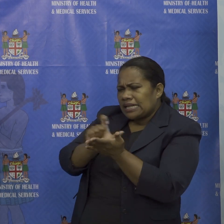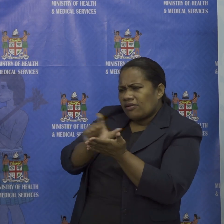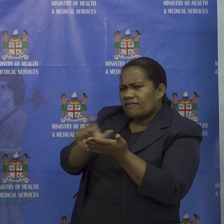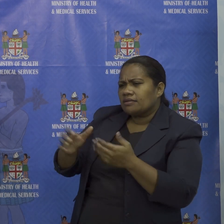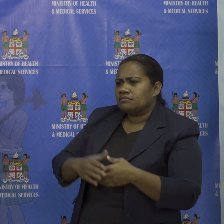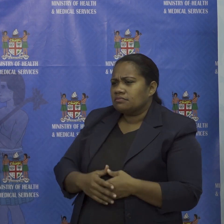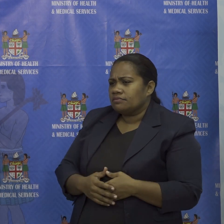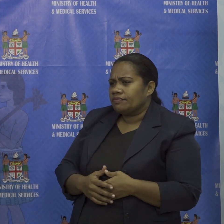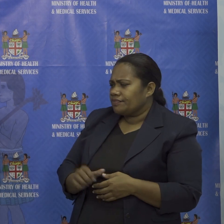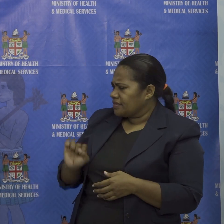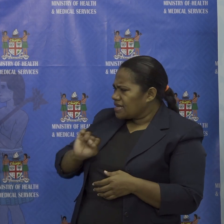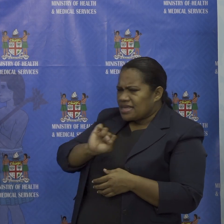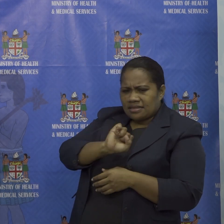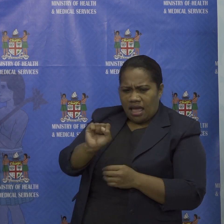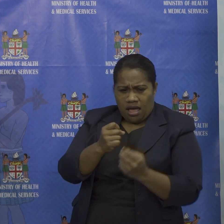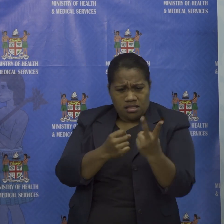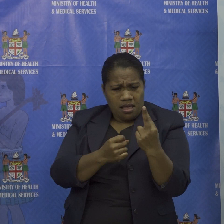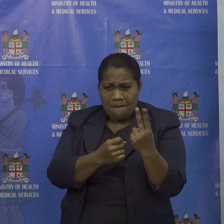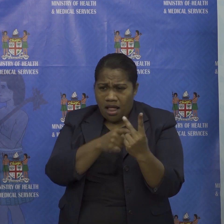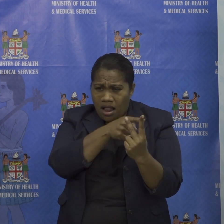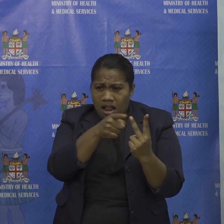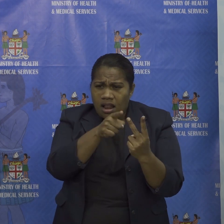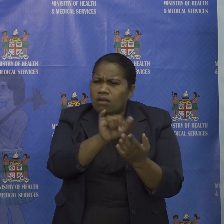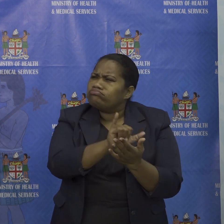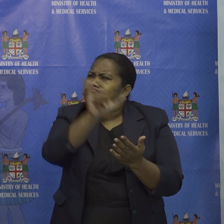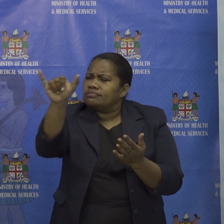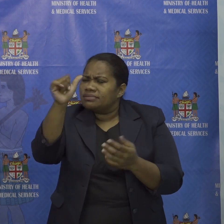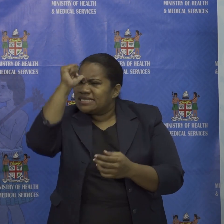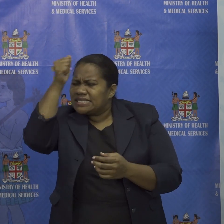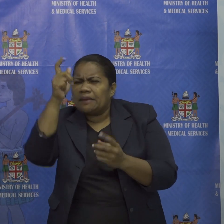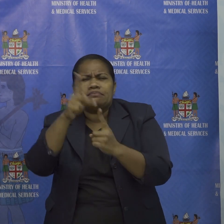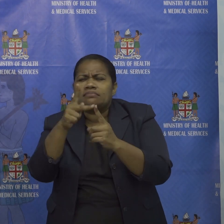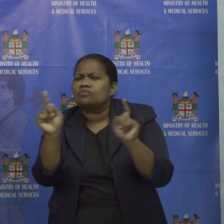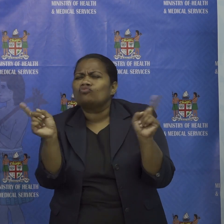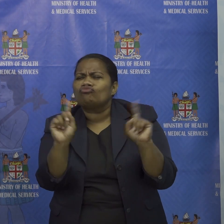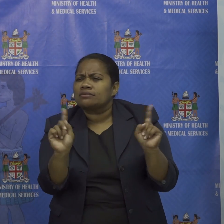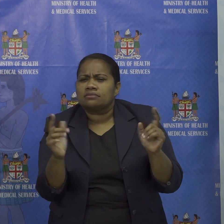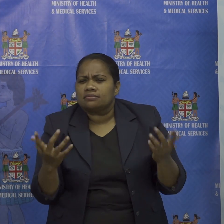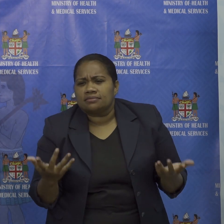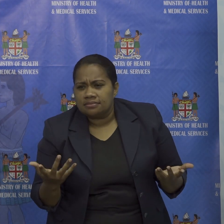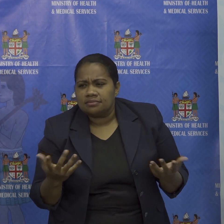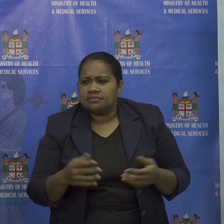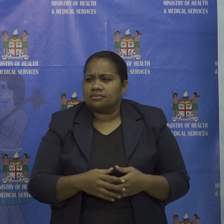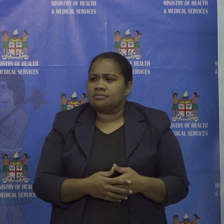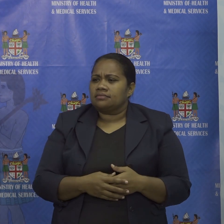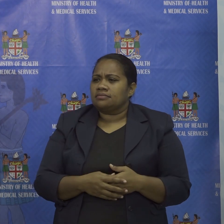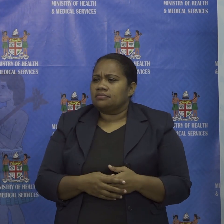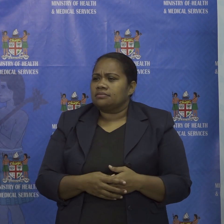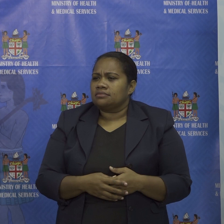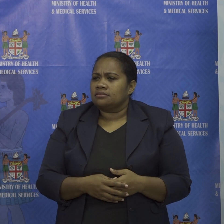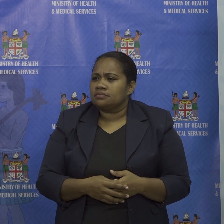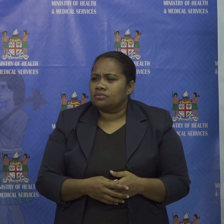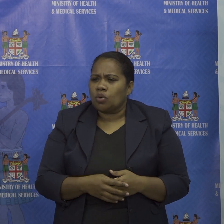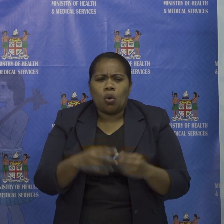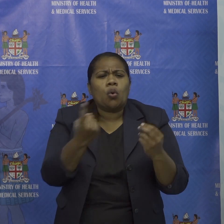their purpose of travel to India was, and if it was for medical grounds, who out of the two went for